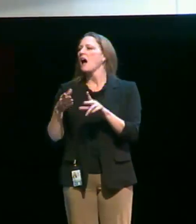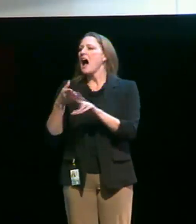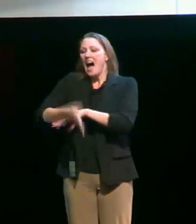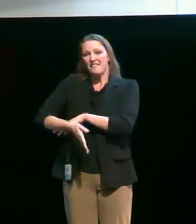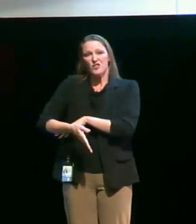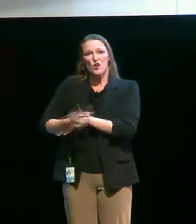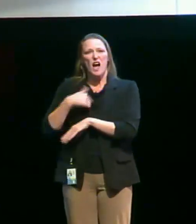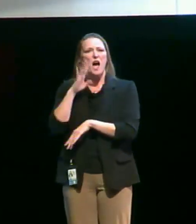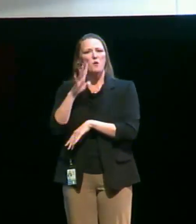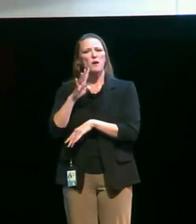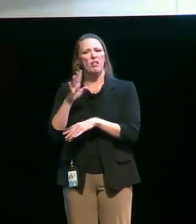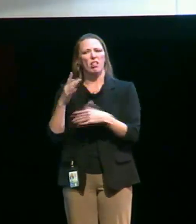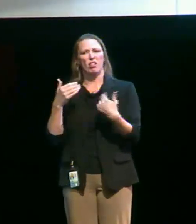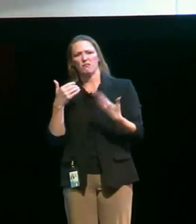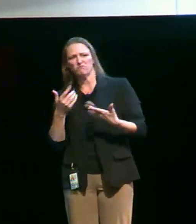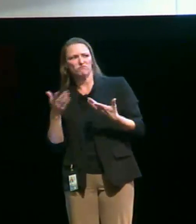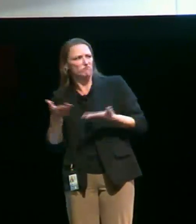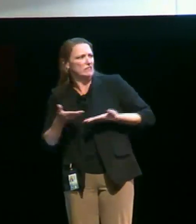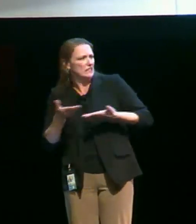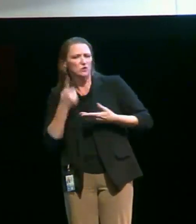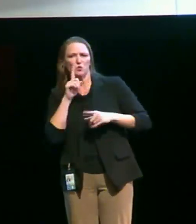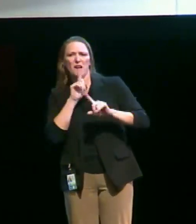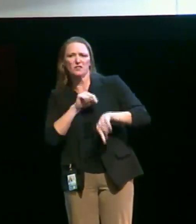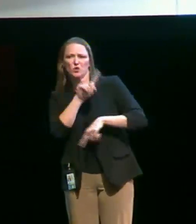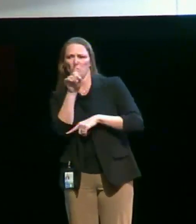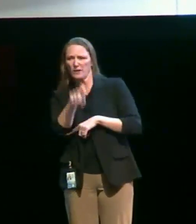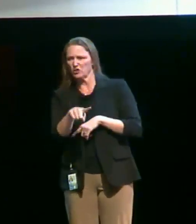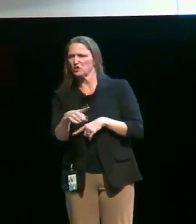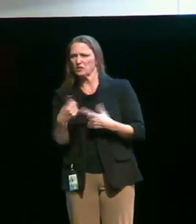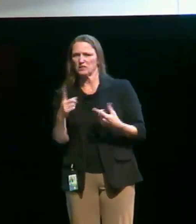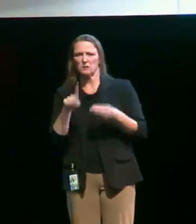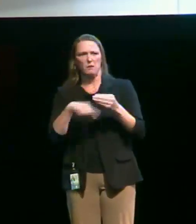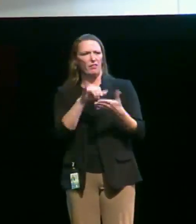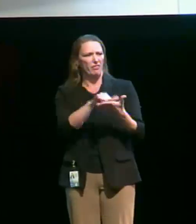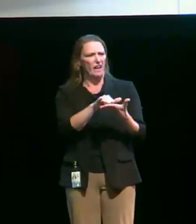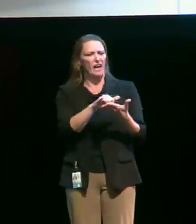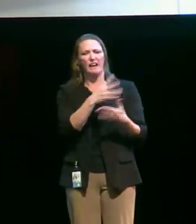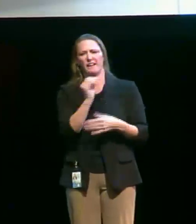regarding the emergency response or our role in that. Thank you.